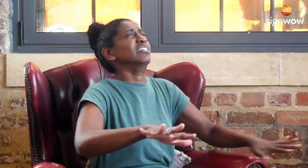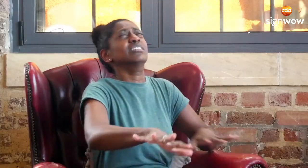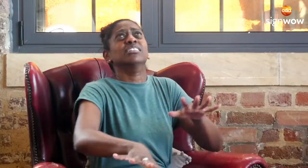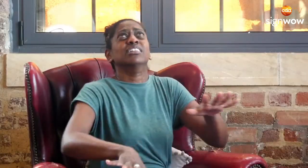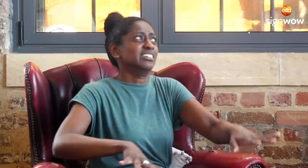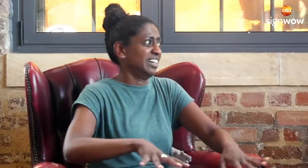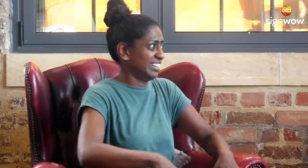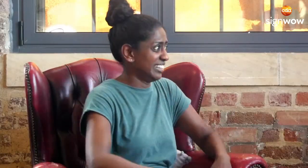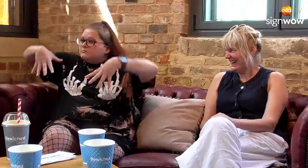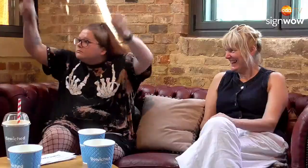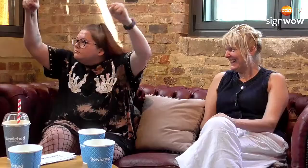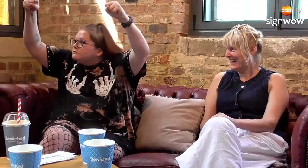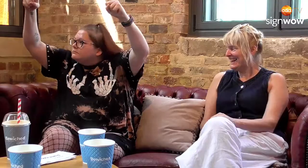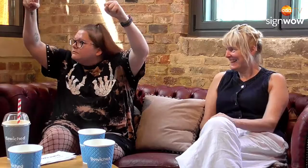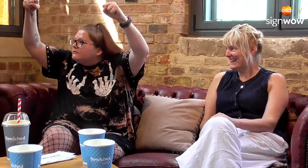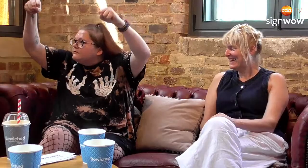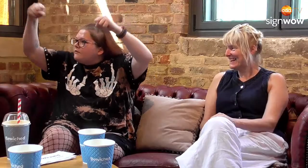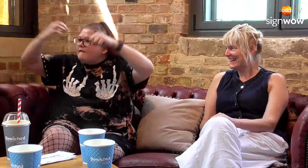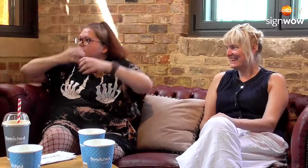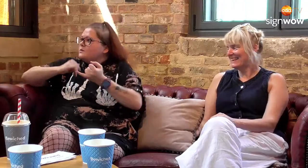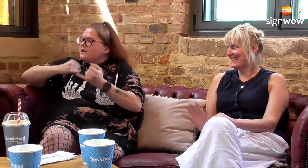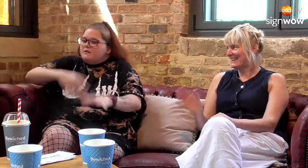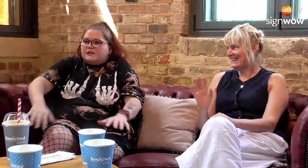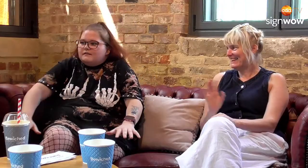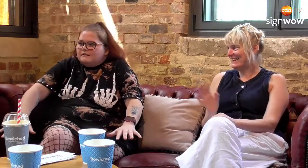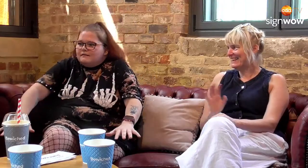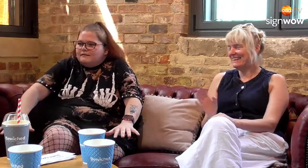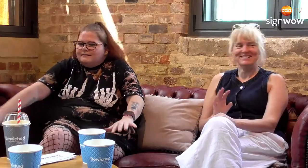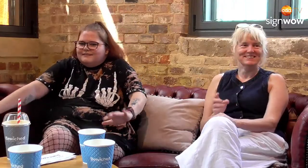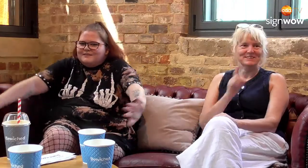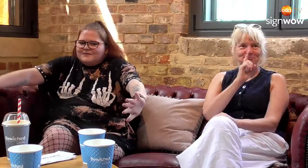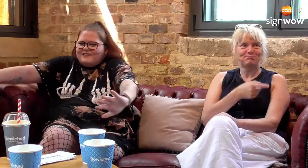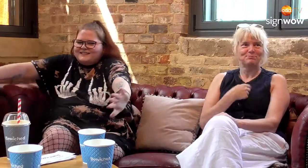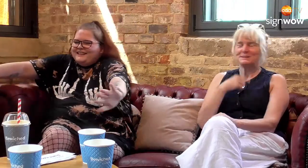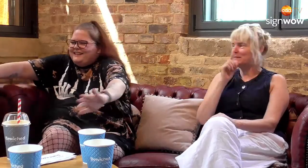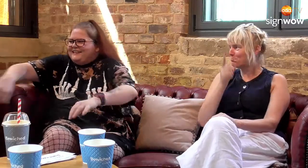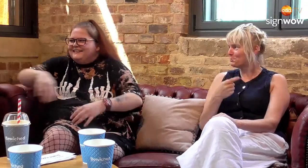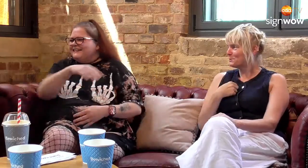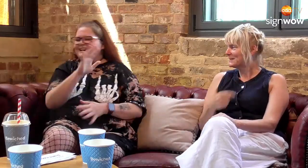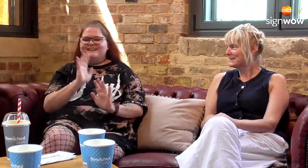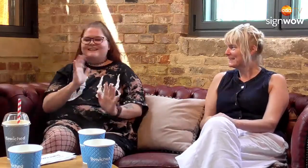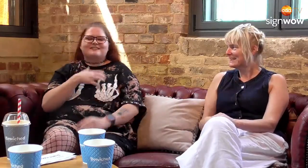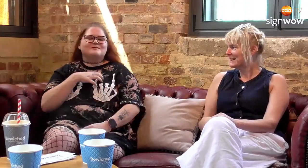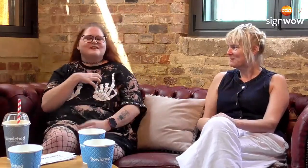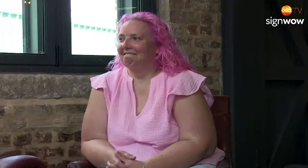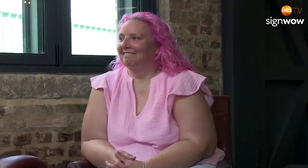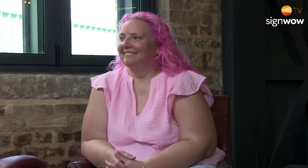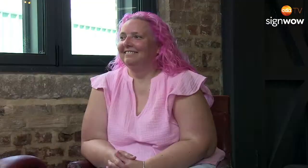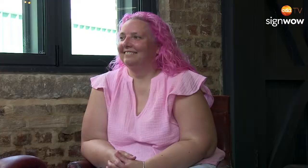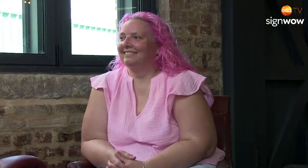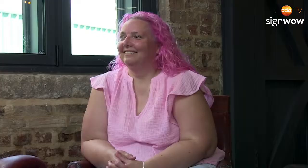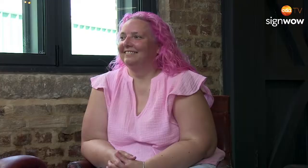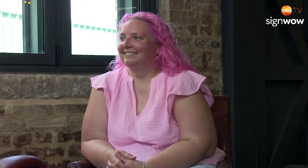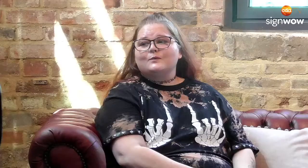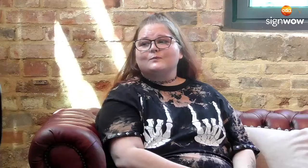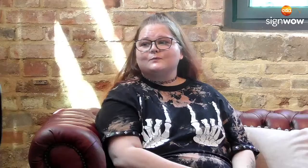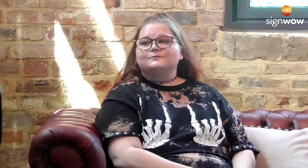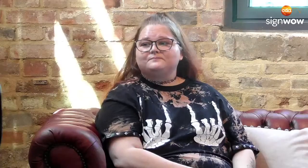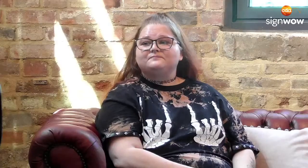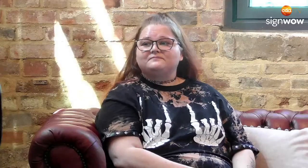same, imagine if you're deaf and the lights they are turn off. the lights off. You're feeling the couldn't walls. do that. Oh, it's